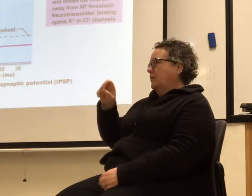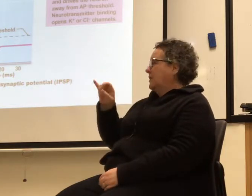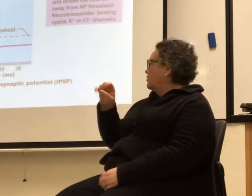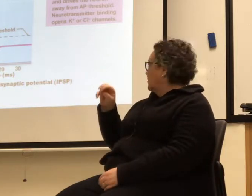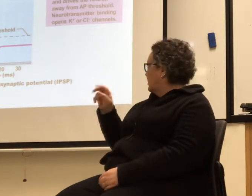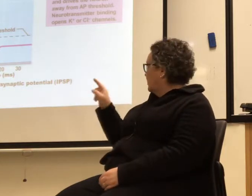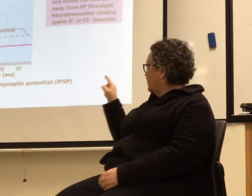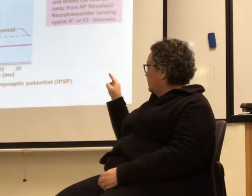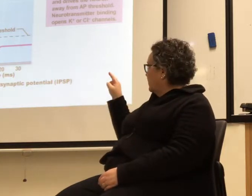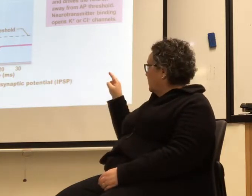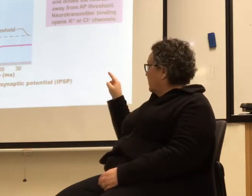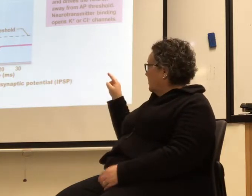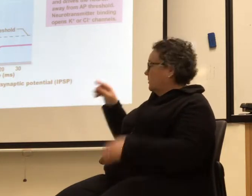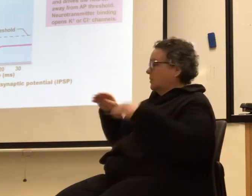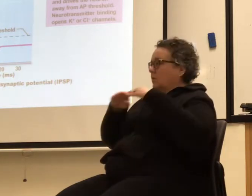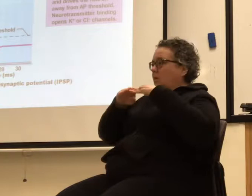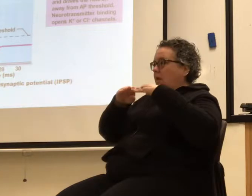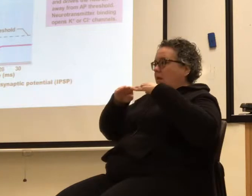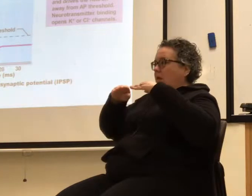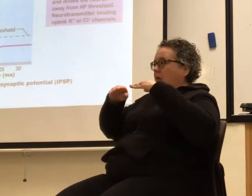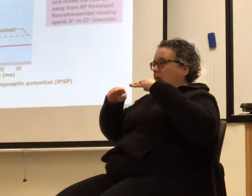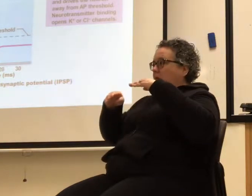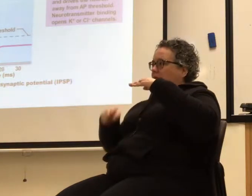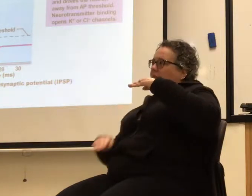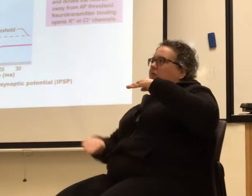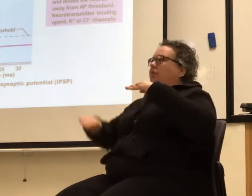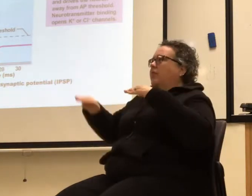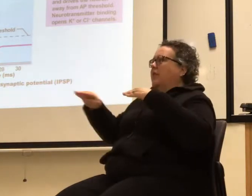Brings you further away from threshold.